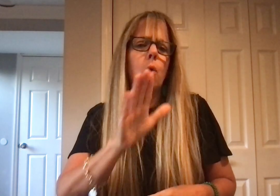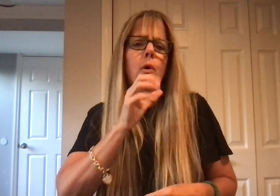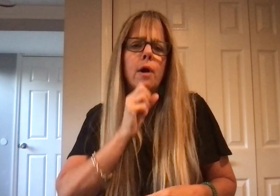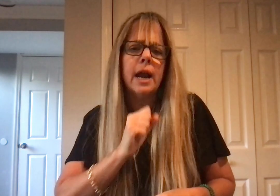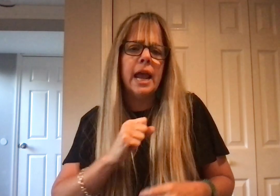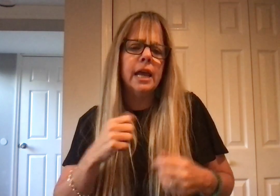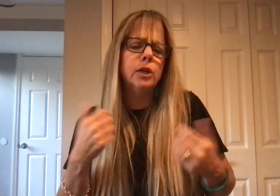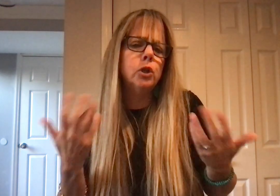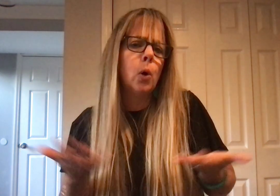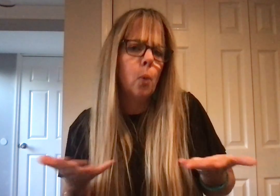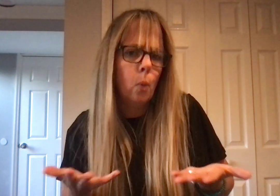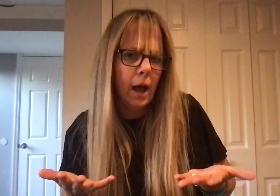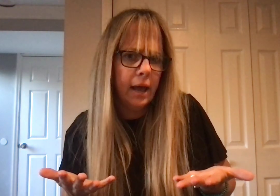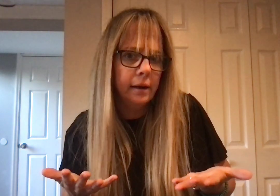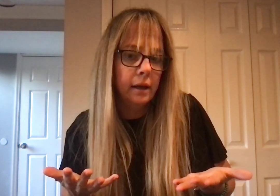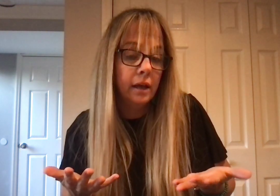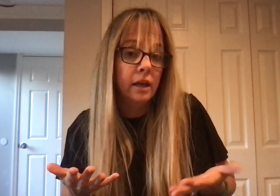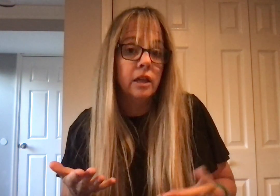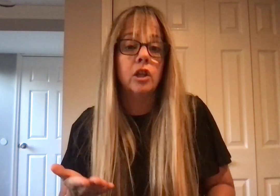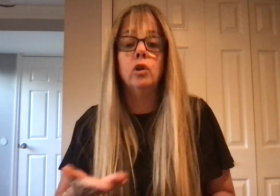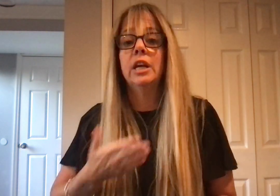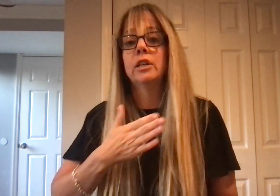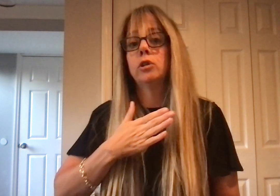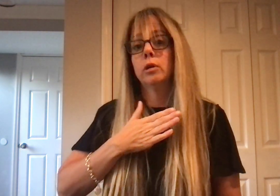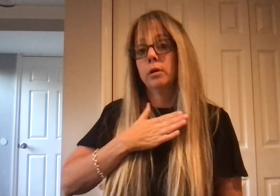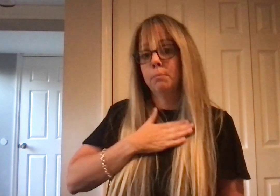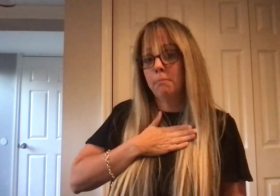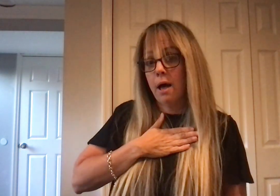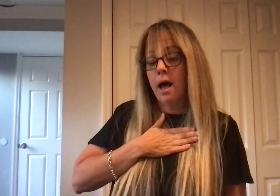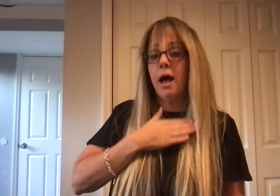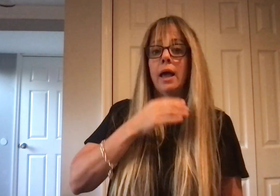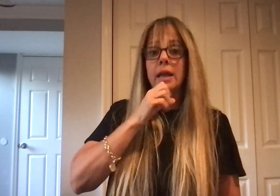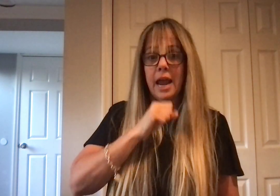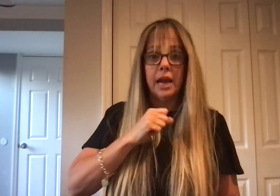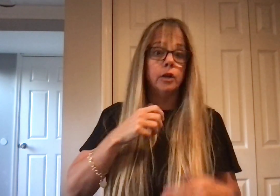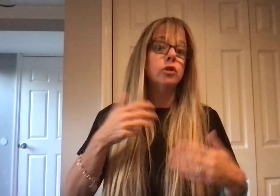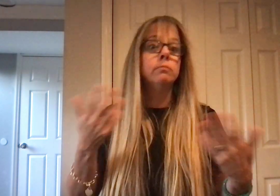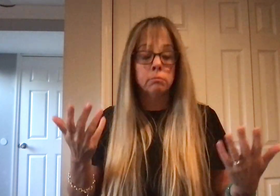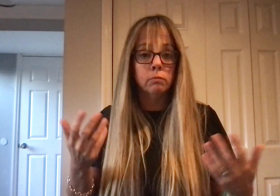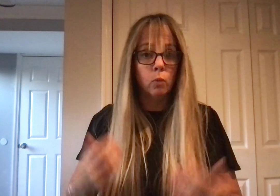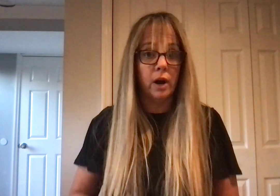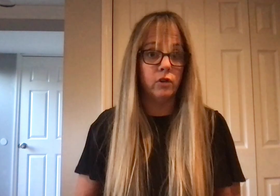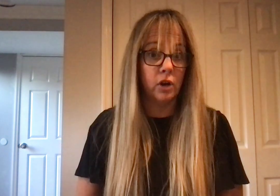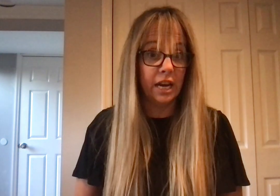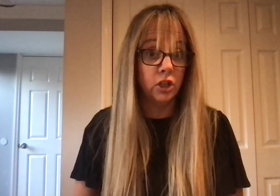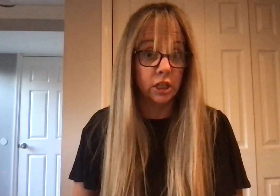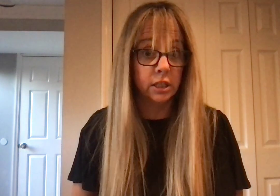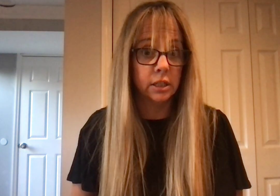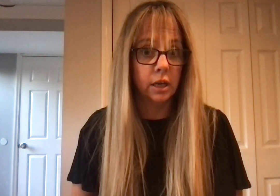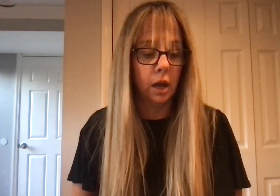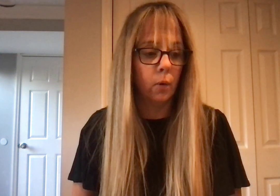your age what? Then you'd answer my age, whatever your age is.